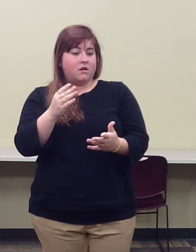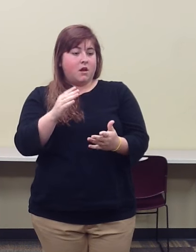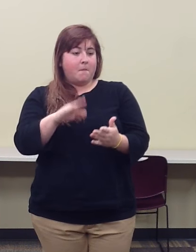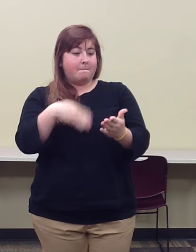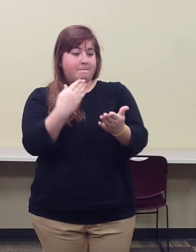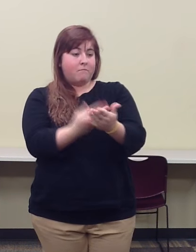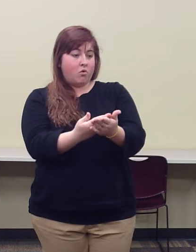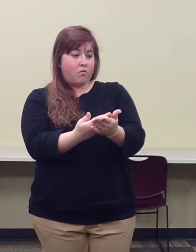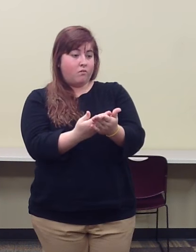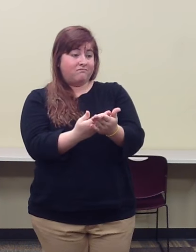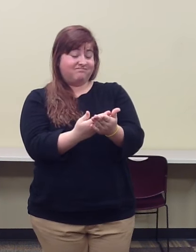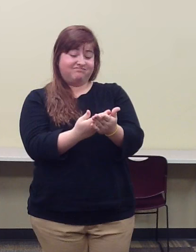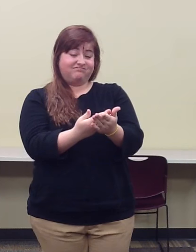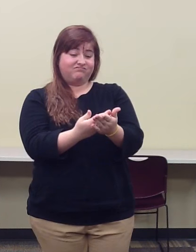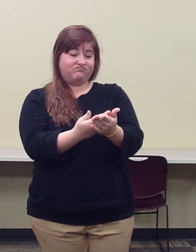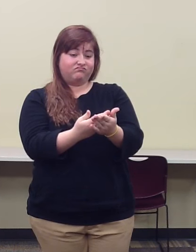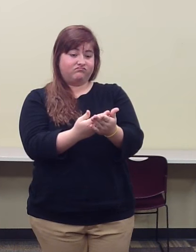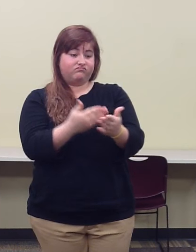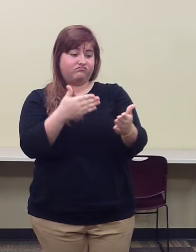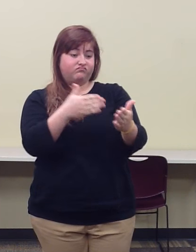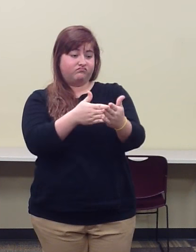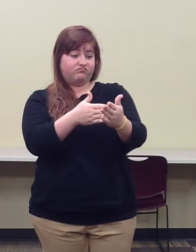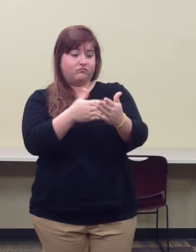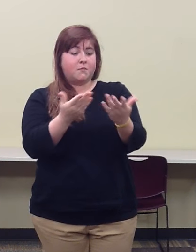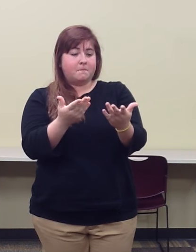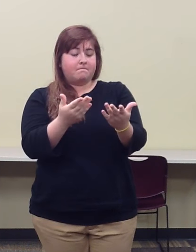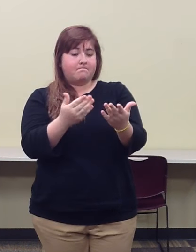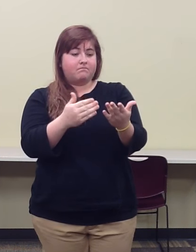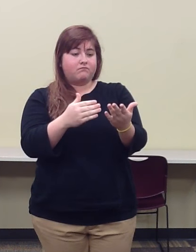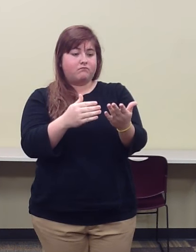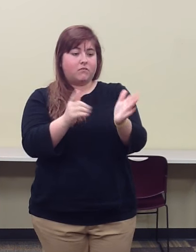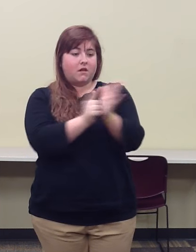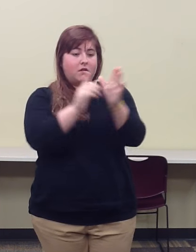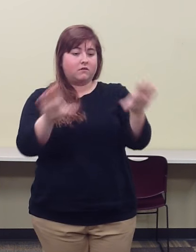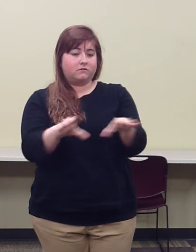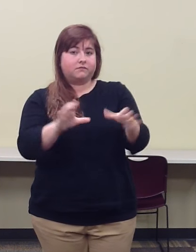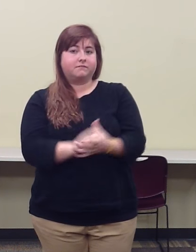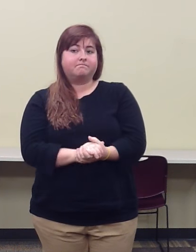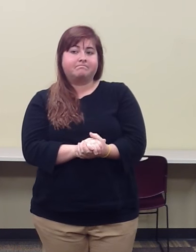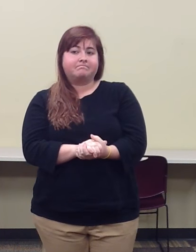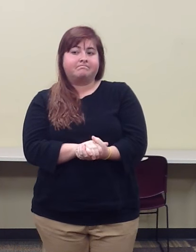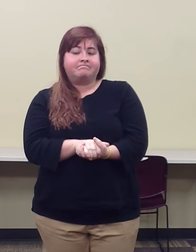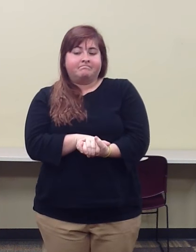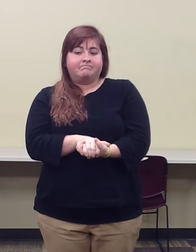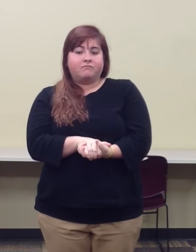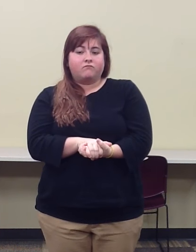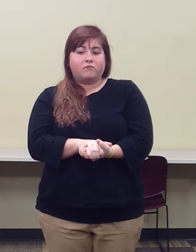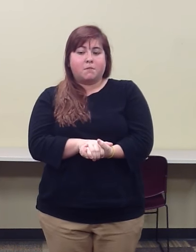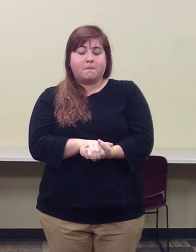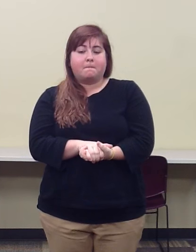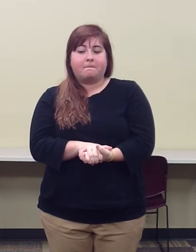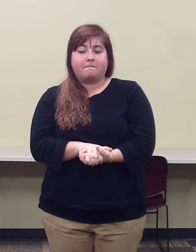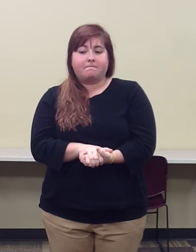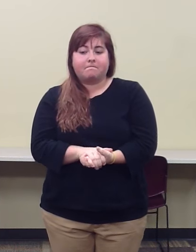individual has committed an offense. There's also a point that if there's no probable